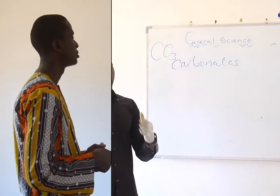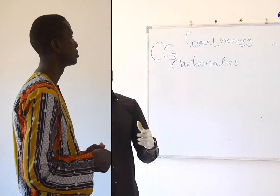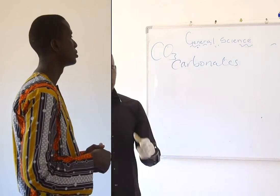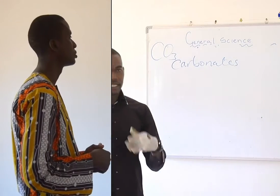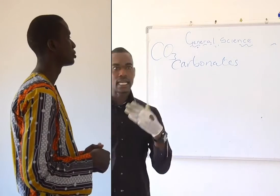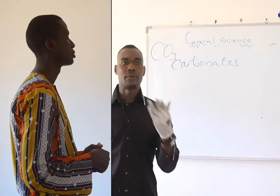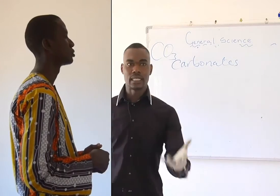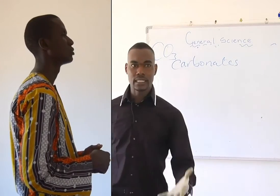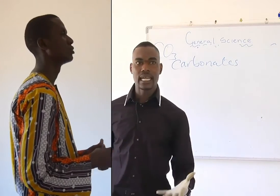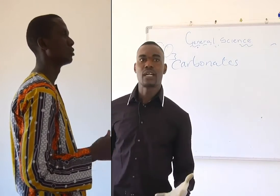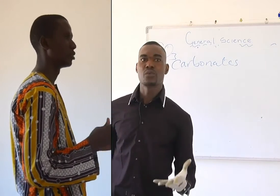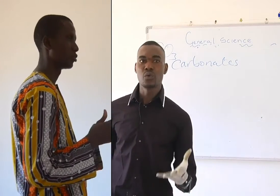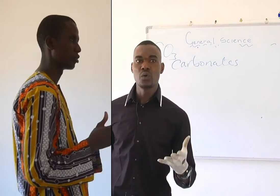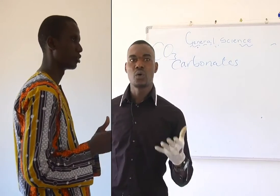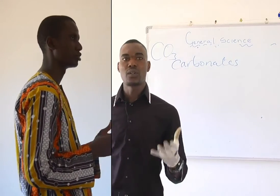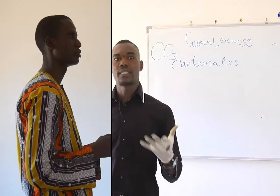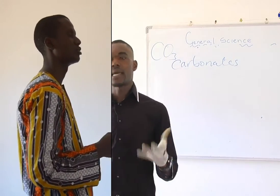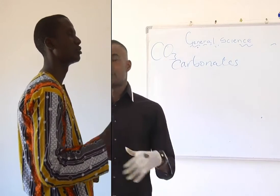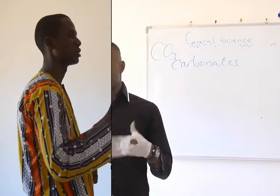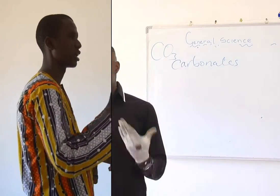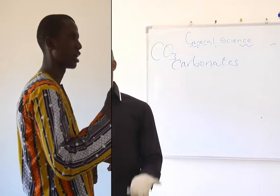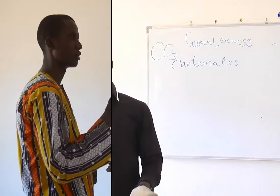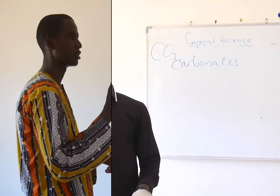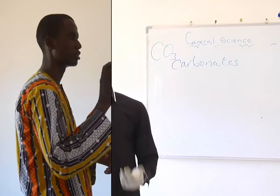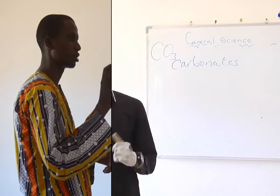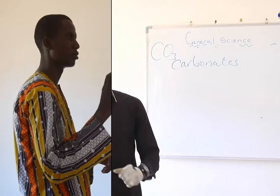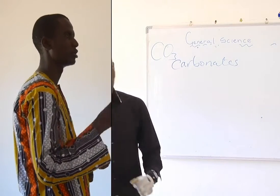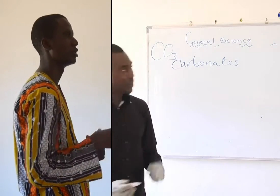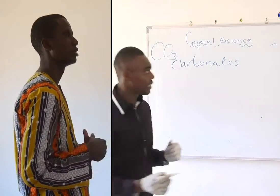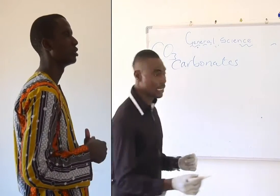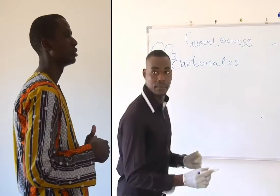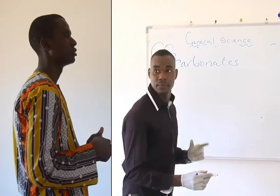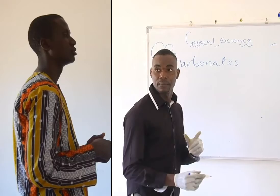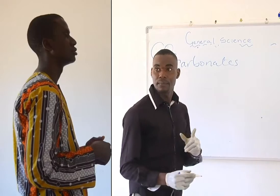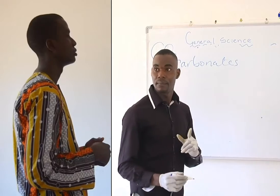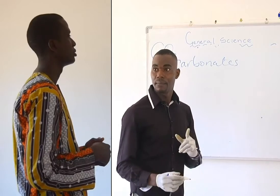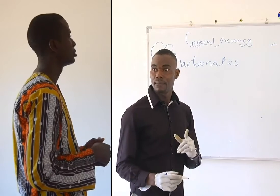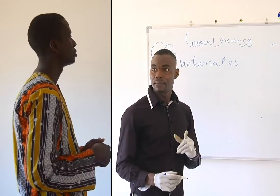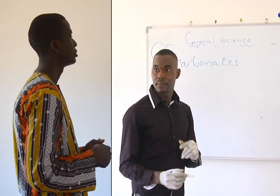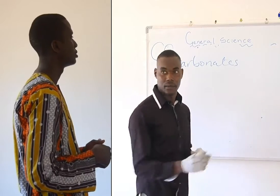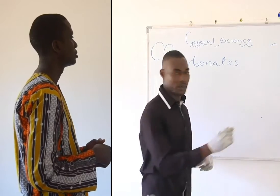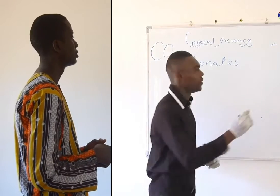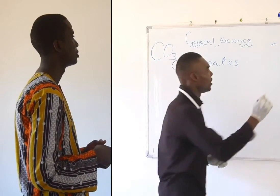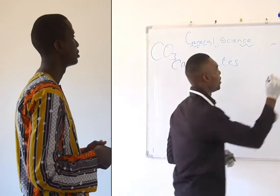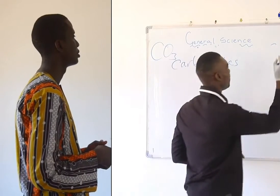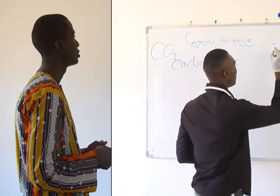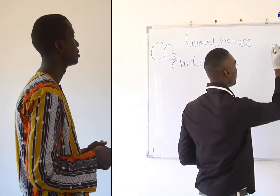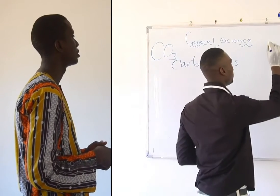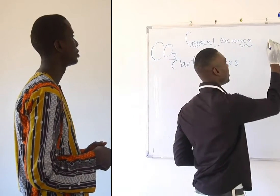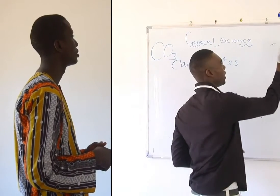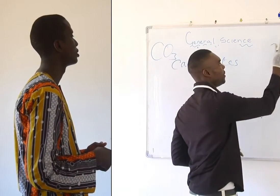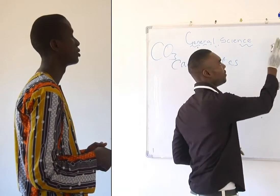and hydrogen carbonates are two other types of bases. Remember that we say